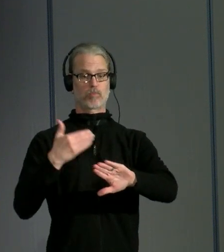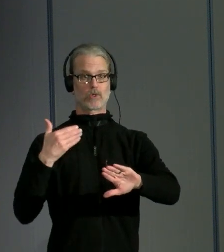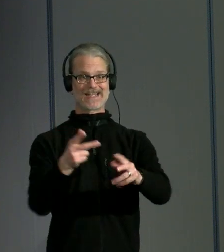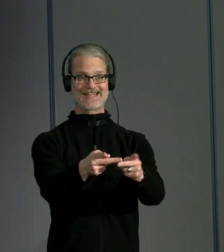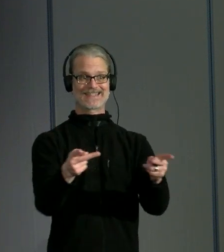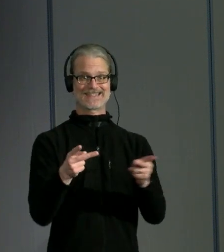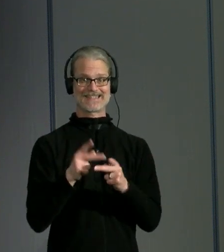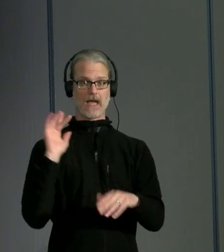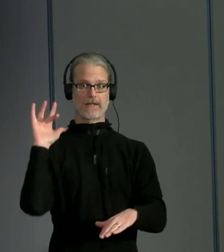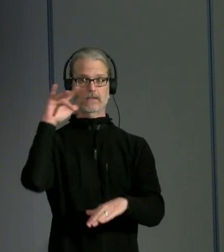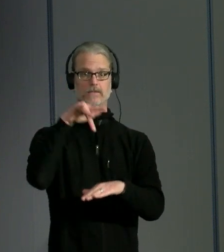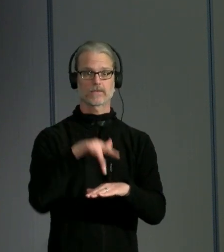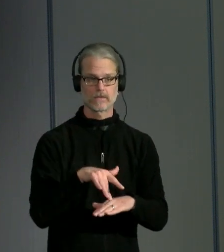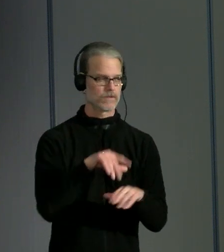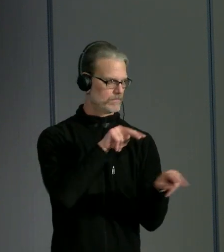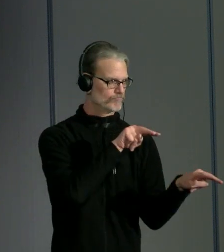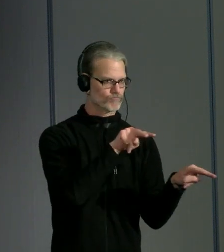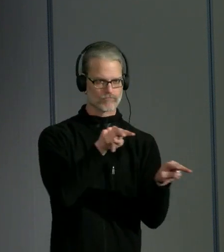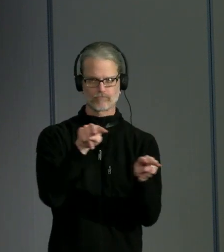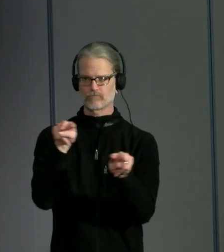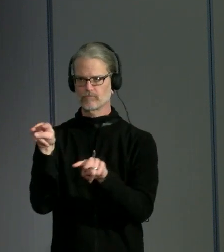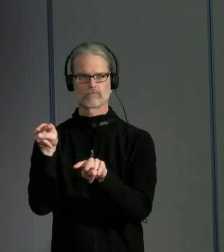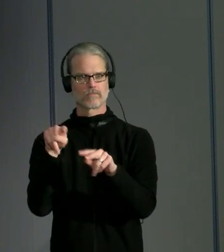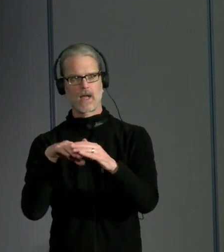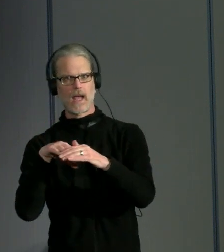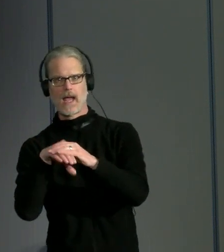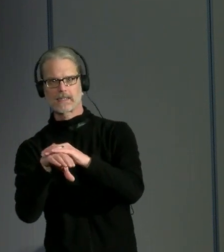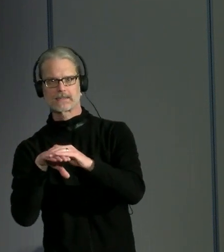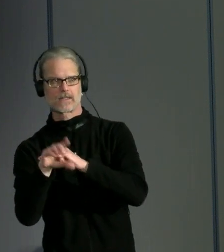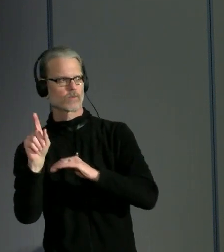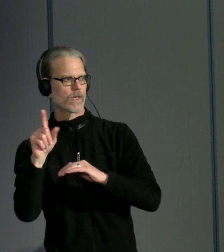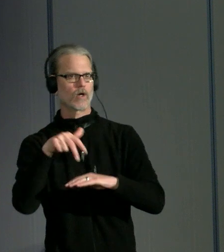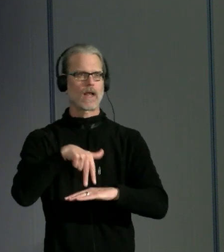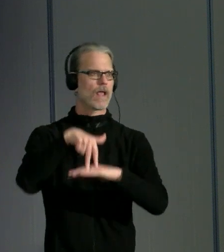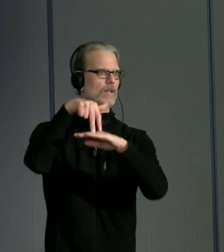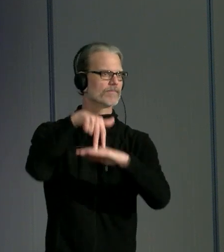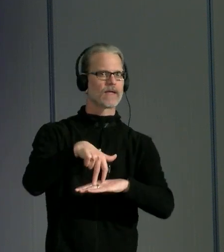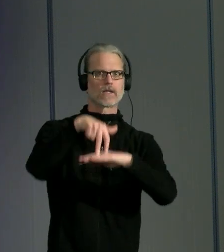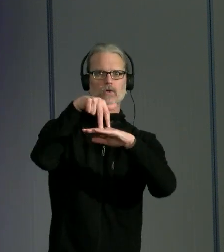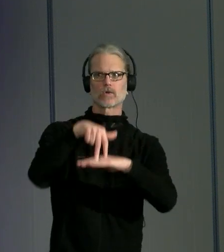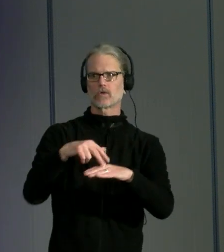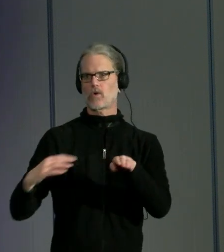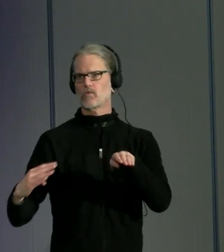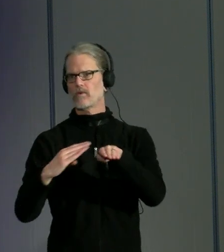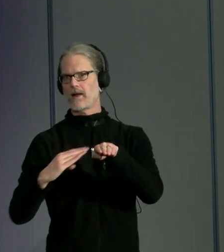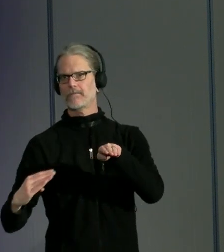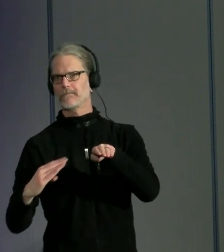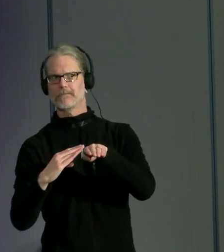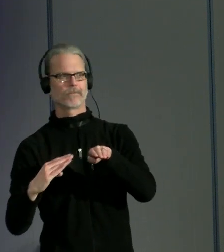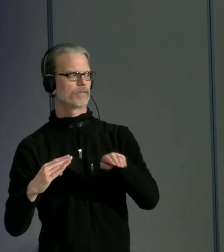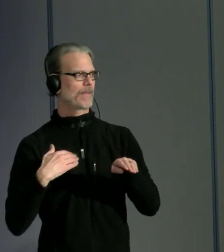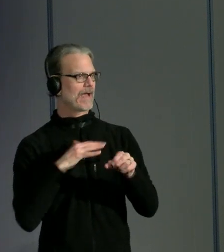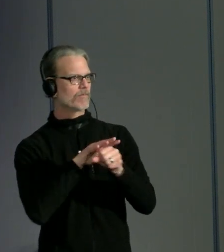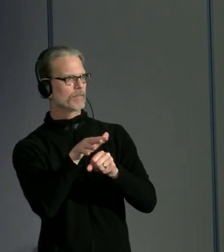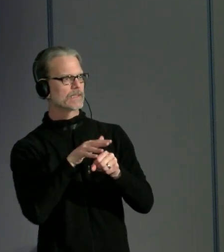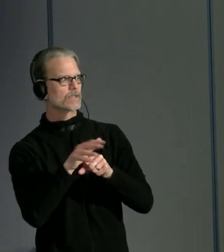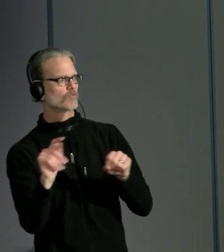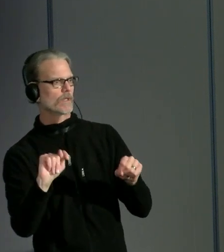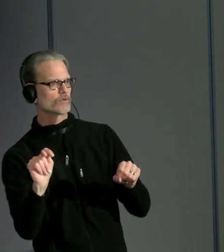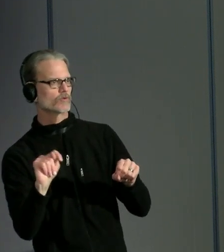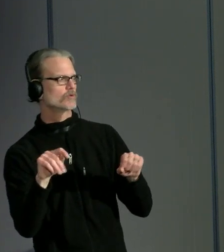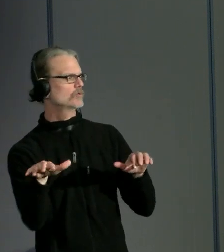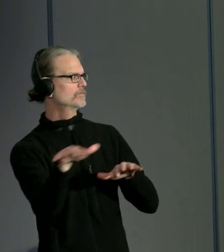evaluations, looking at materials, access points, elevator and ramp access. Are there enough restrooms